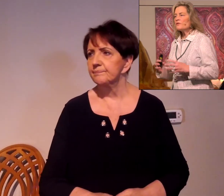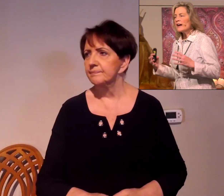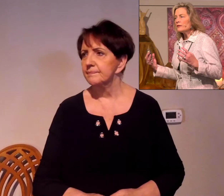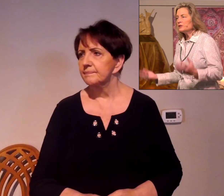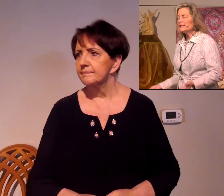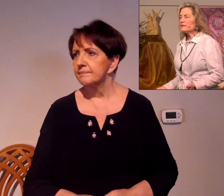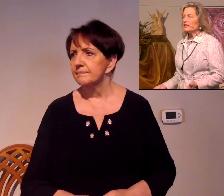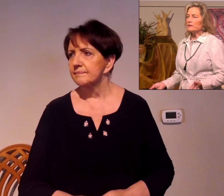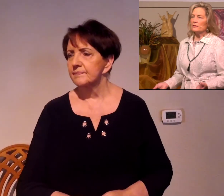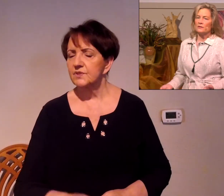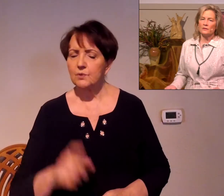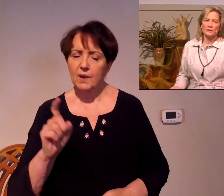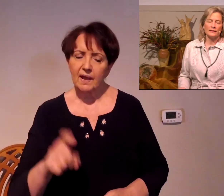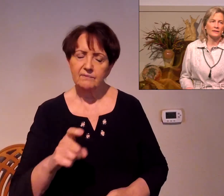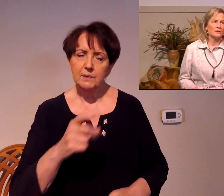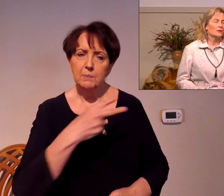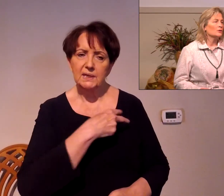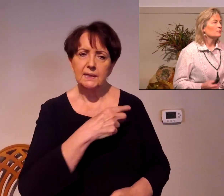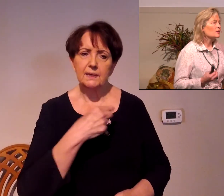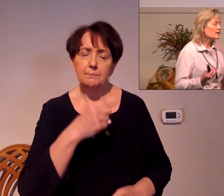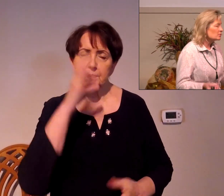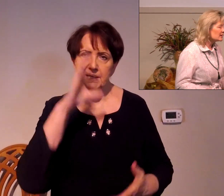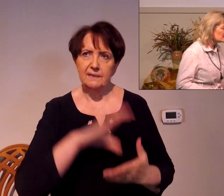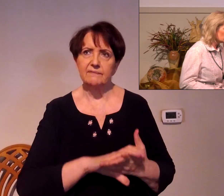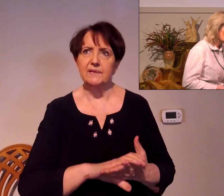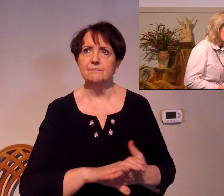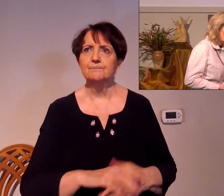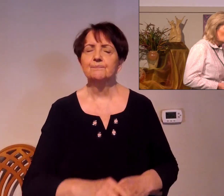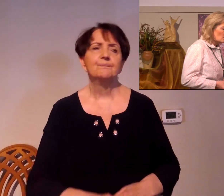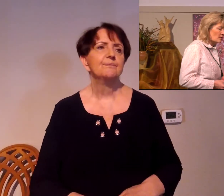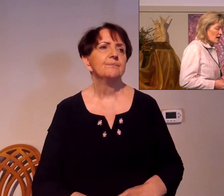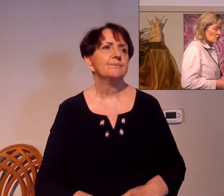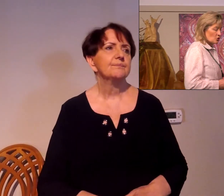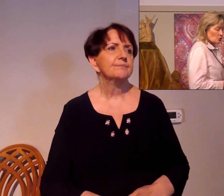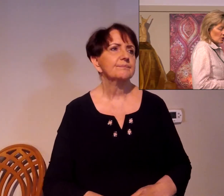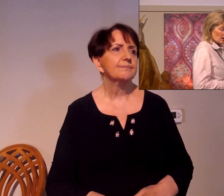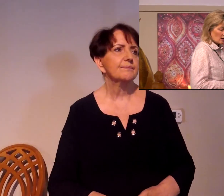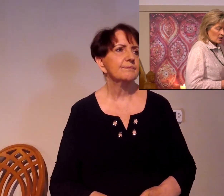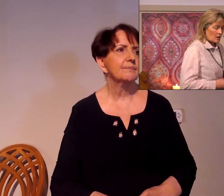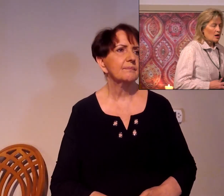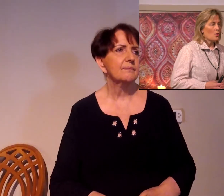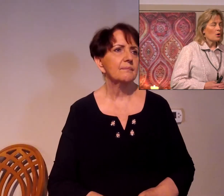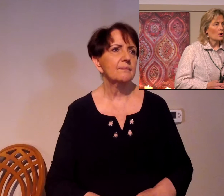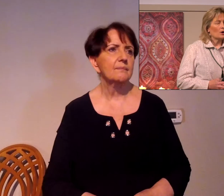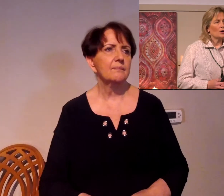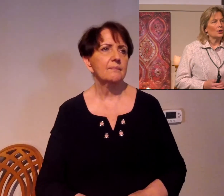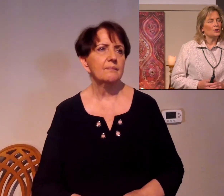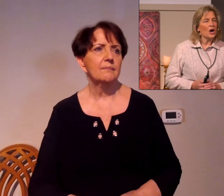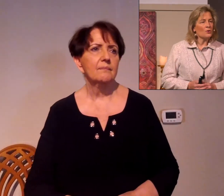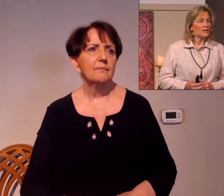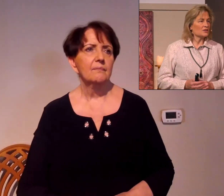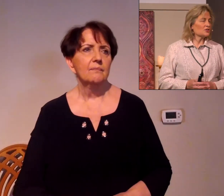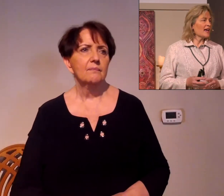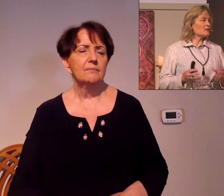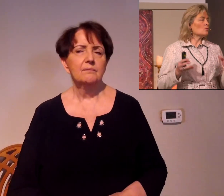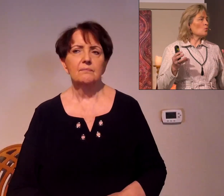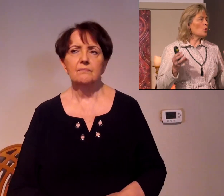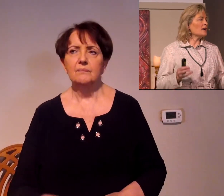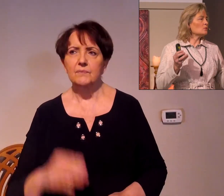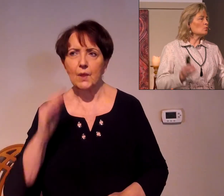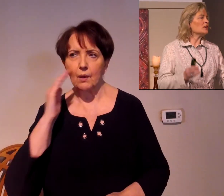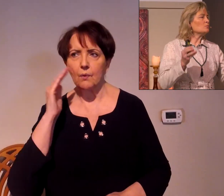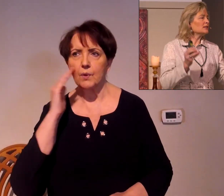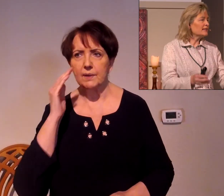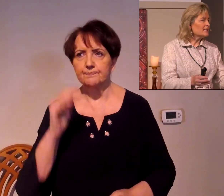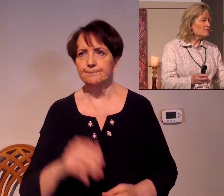And so we've got to believe it. We've got to believe it. We've got to know this. And